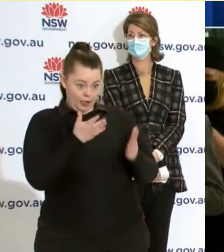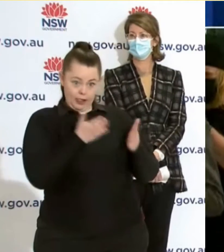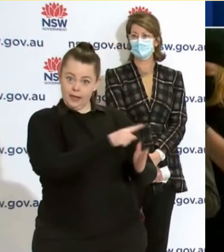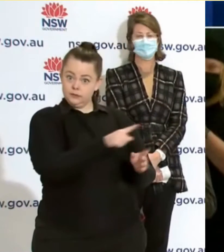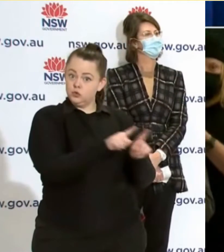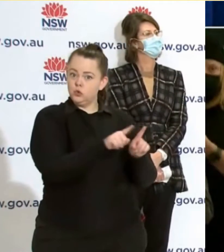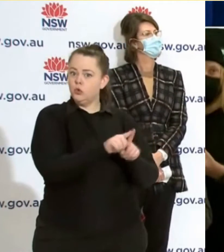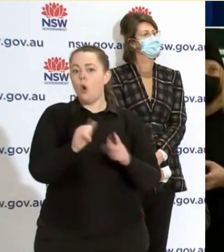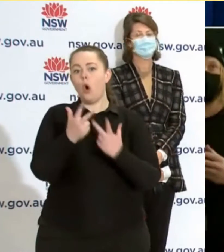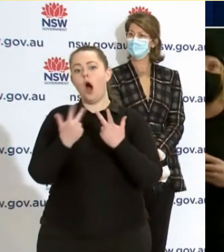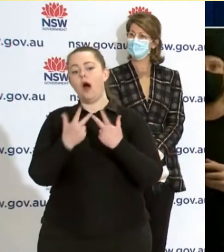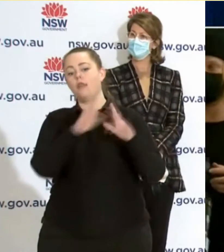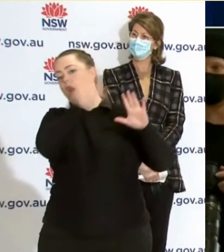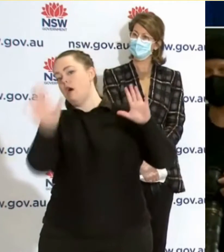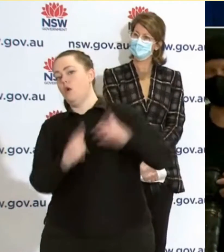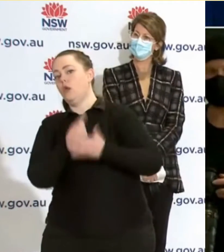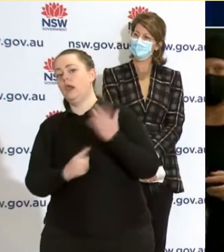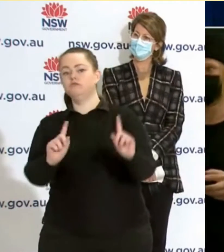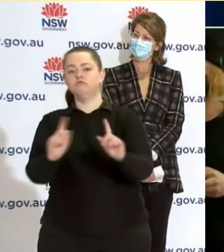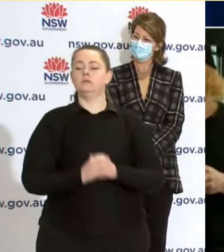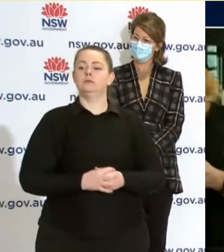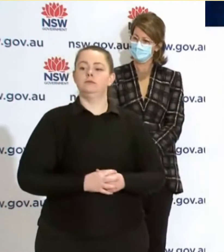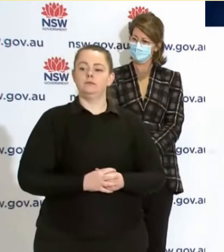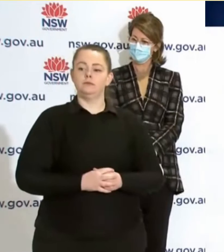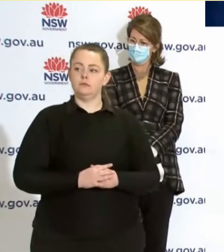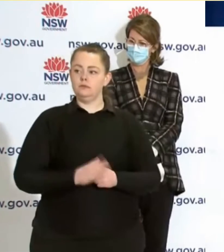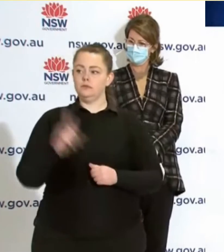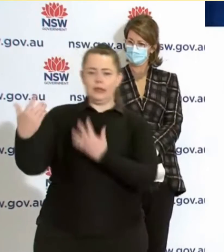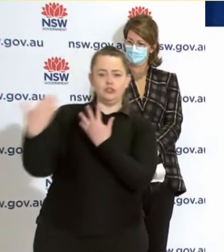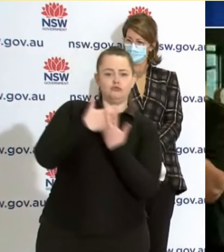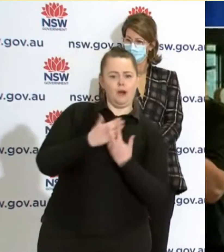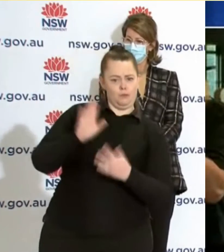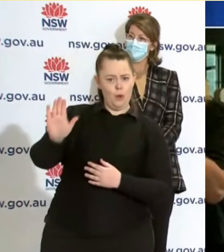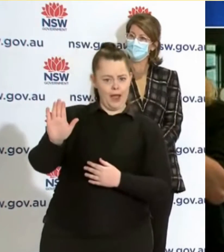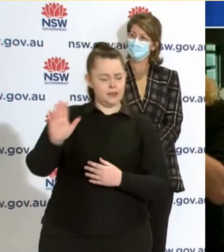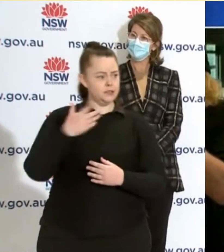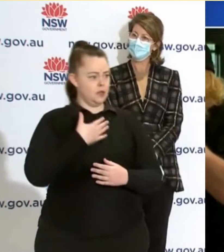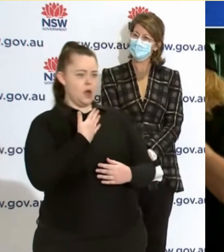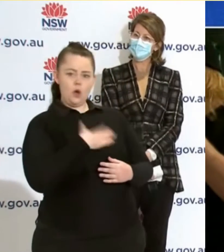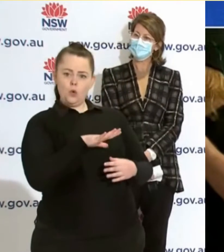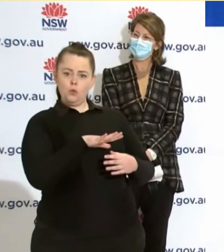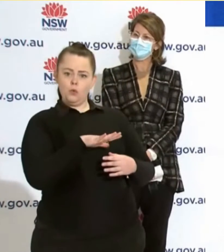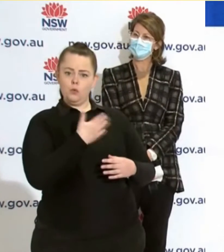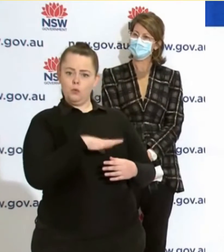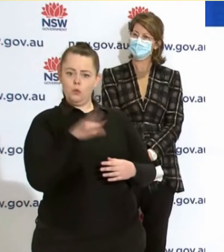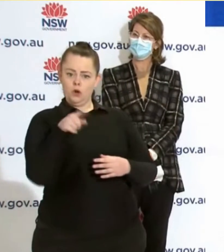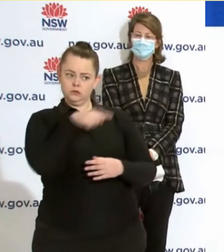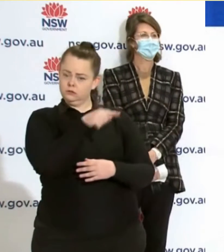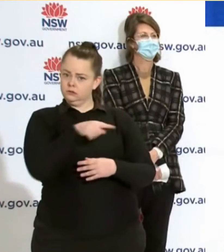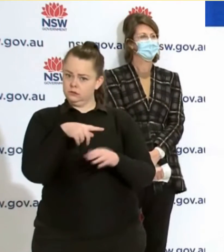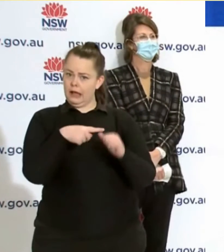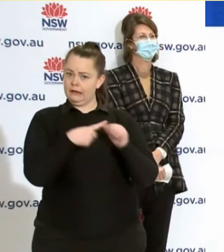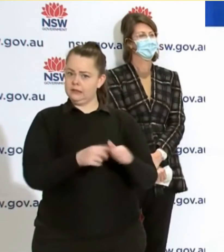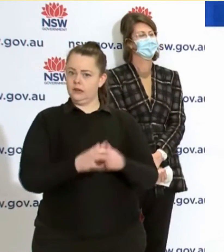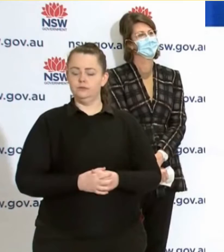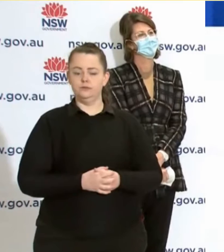Anne, We're hearing... I'm sorry? Just, sorry. Sorry, these people first. Yeah, sorry. I know that we didn't get an answer to Ursula. Premier, will people in the